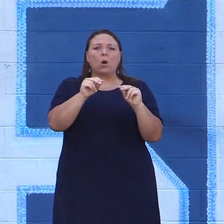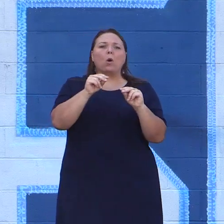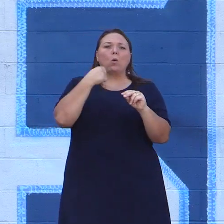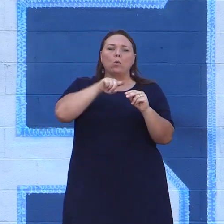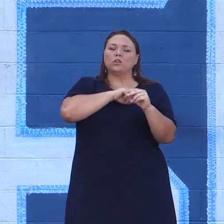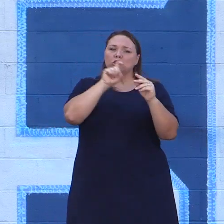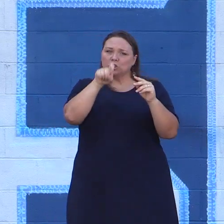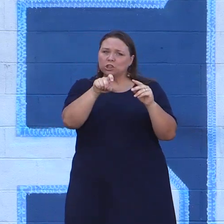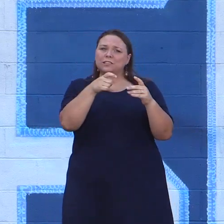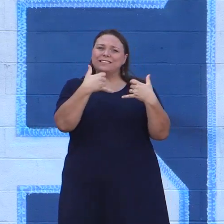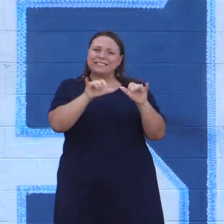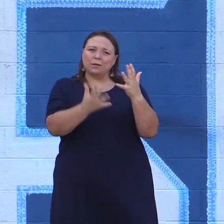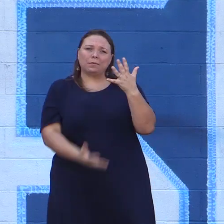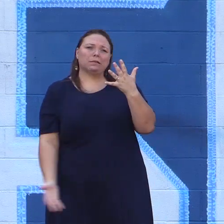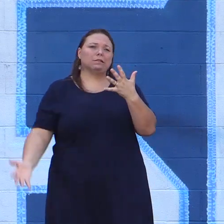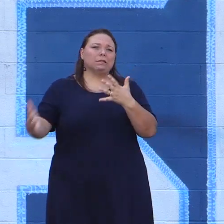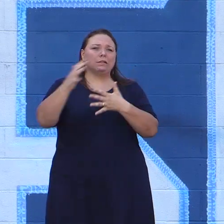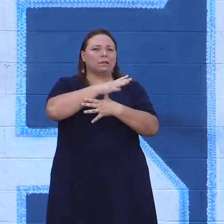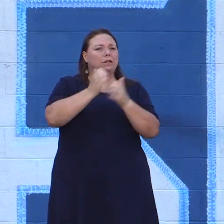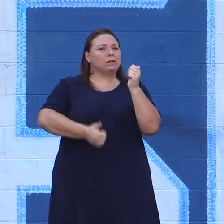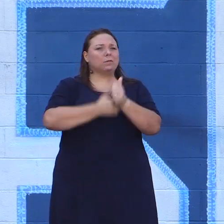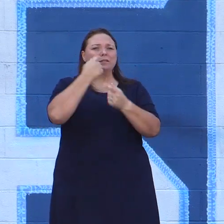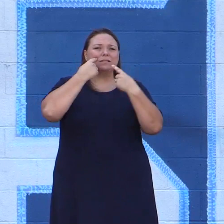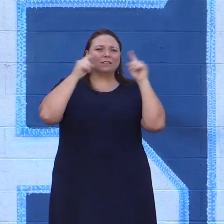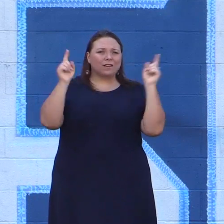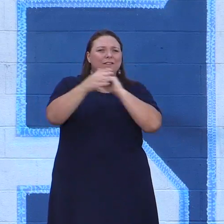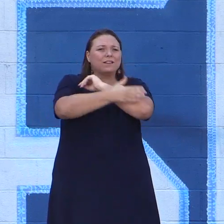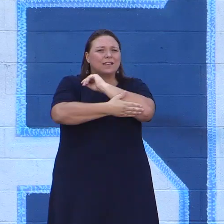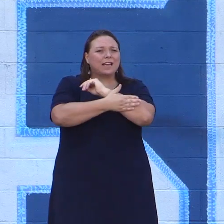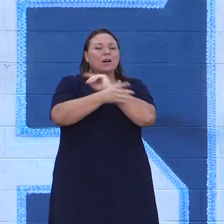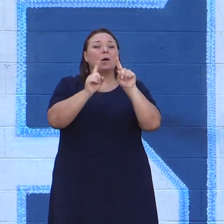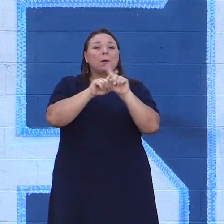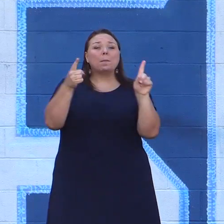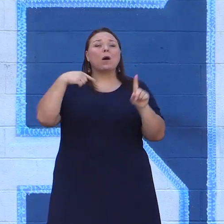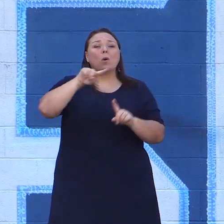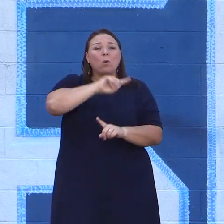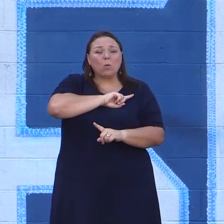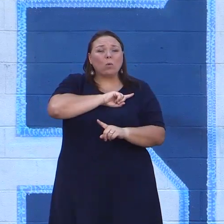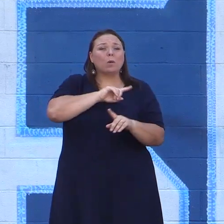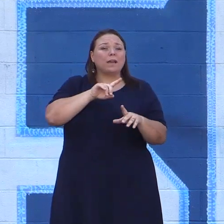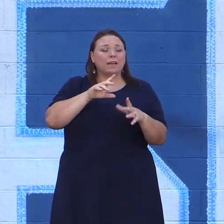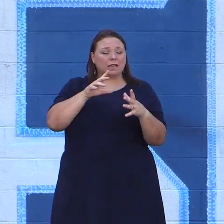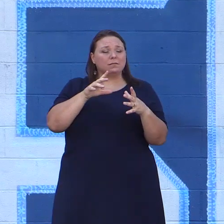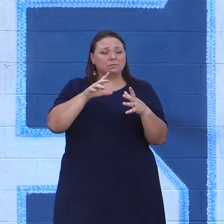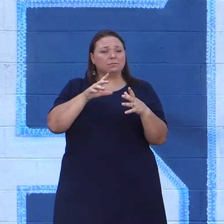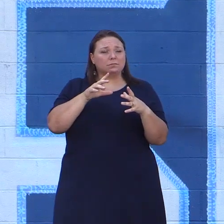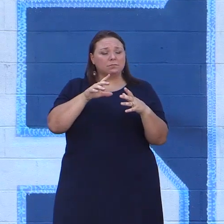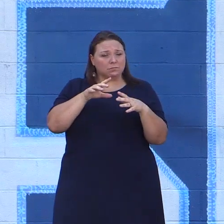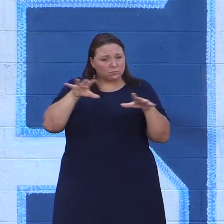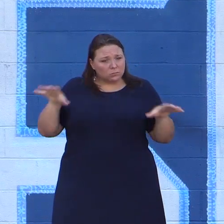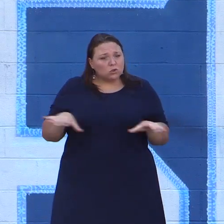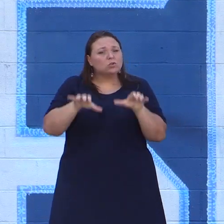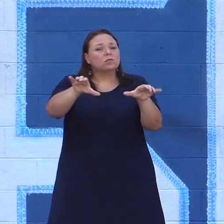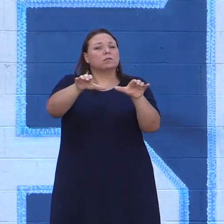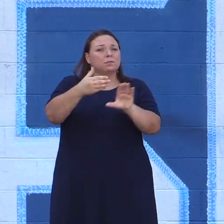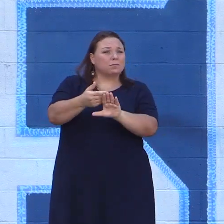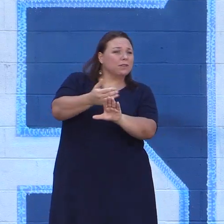we should still be the most affected county in this state. But we took action. We took action ahead of